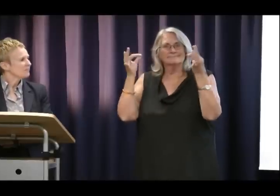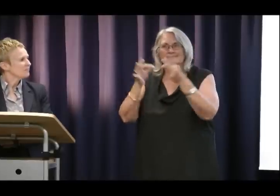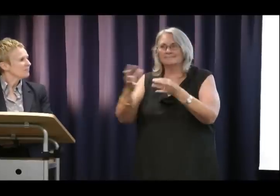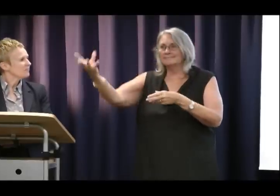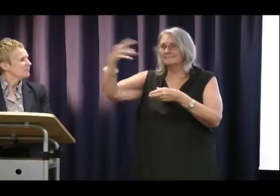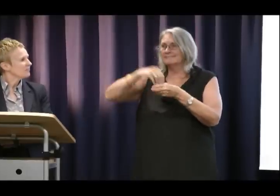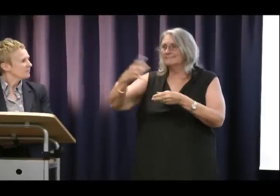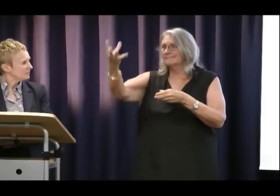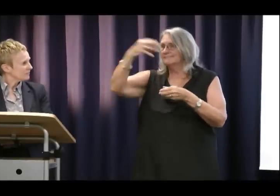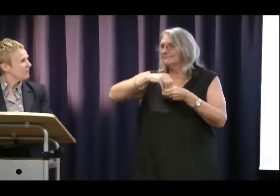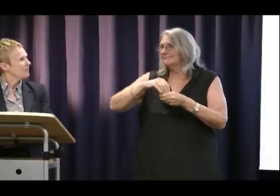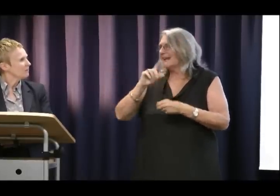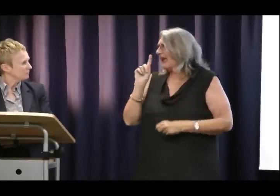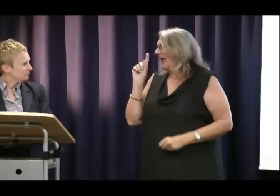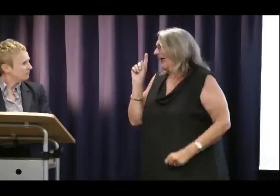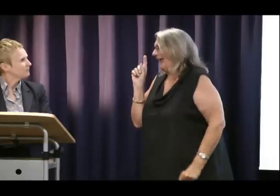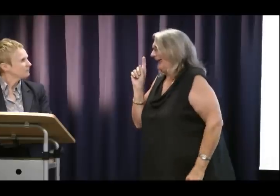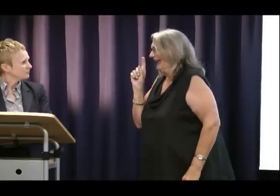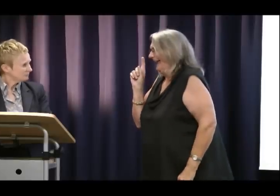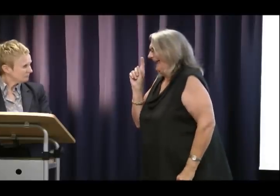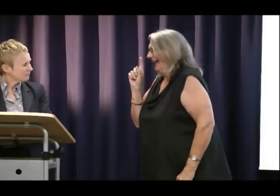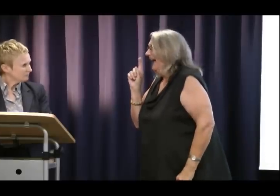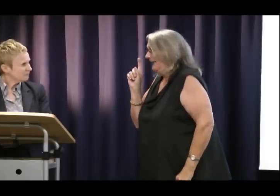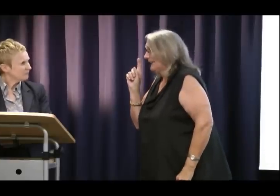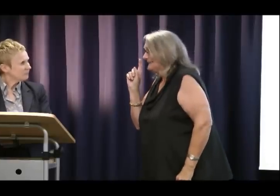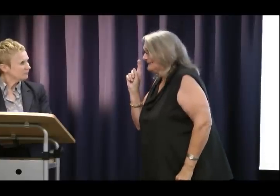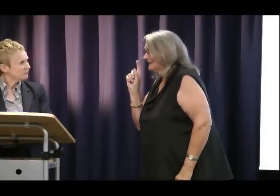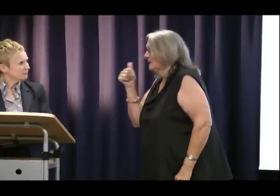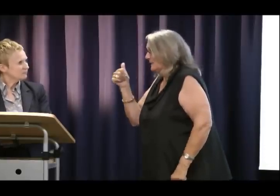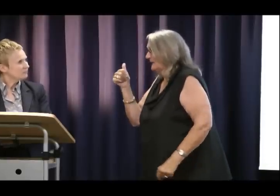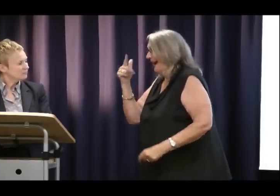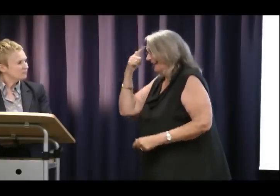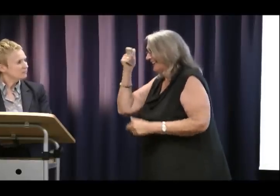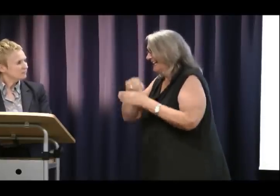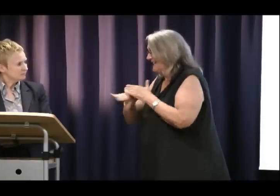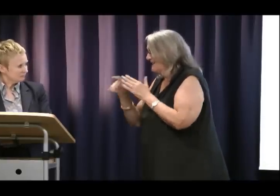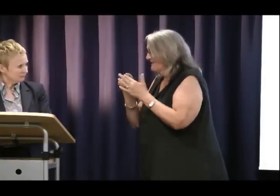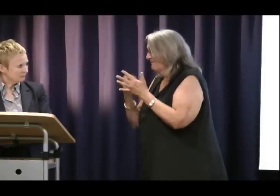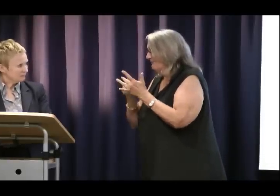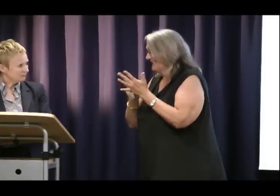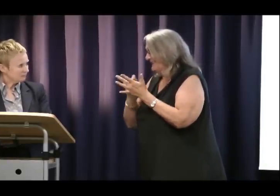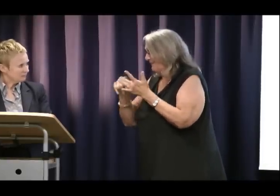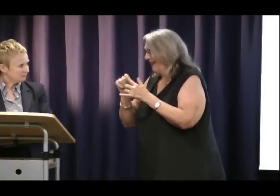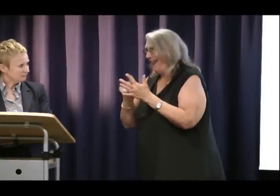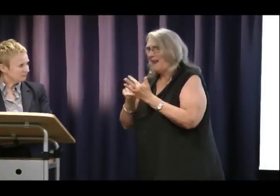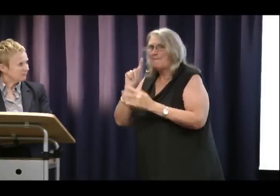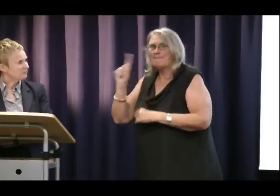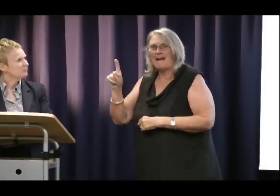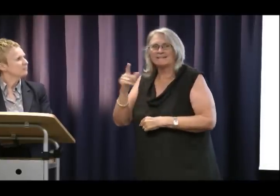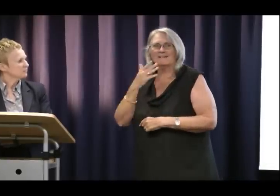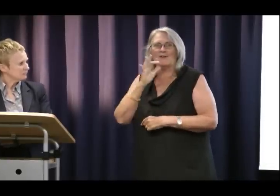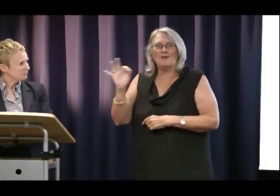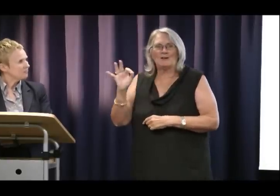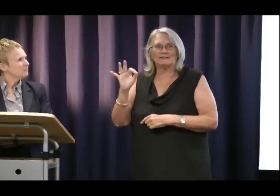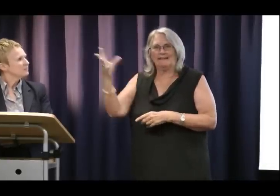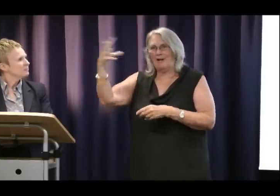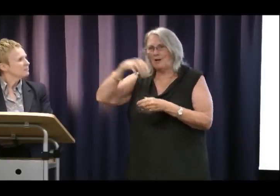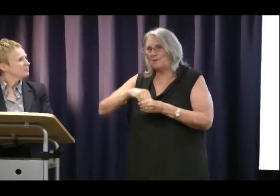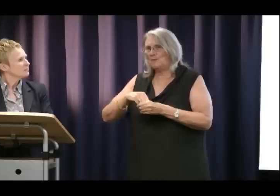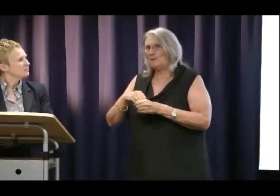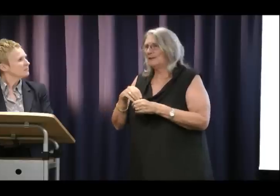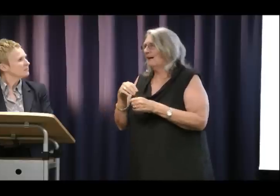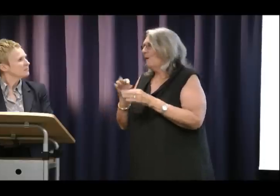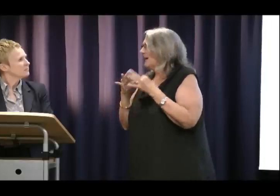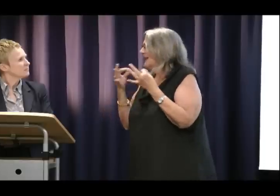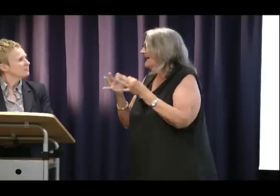you were talking about other organisations coming together, and great idea in principle, but